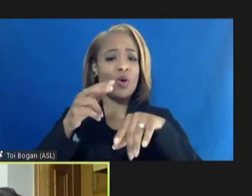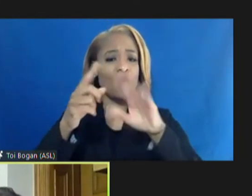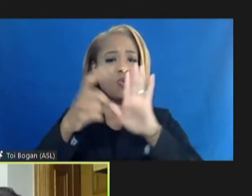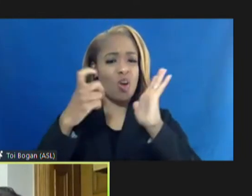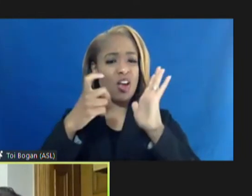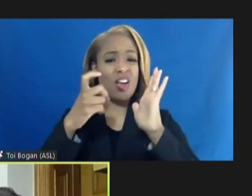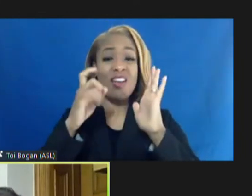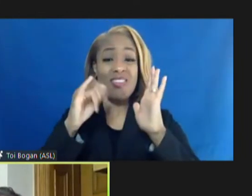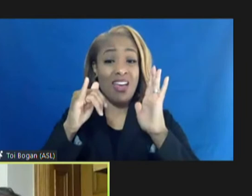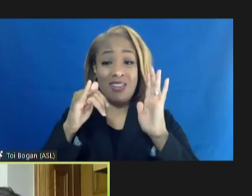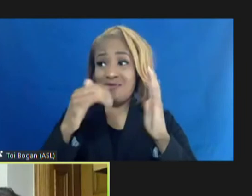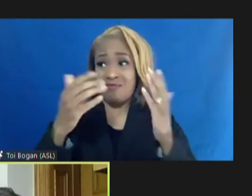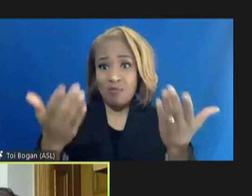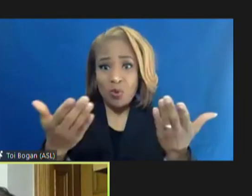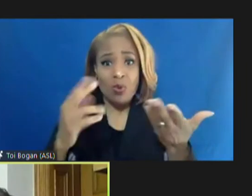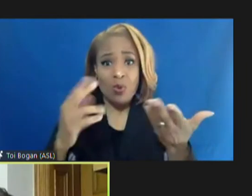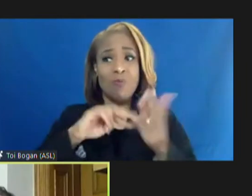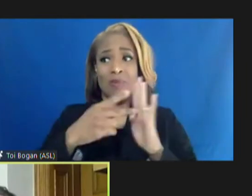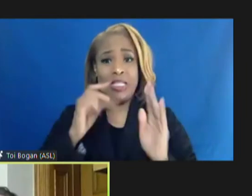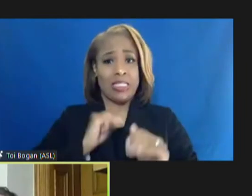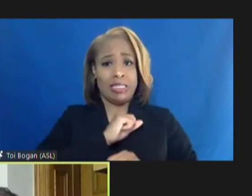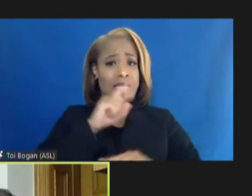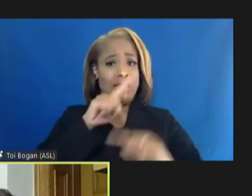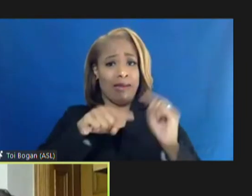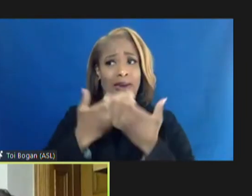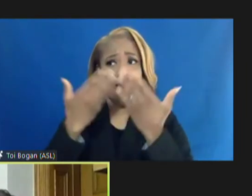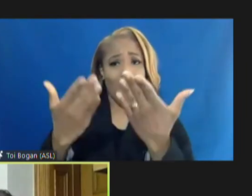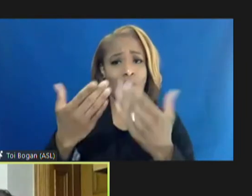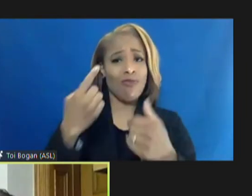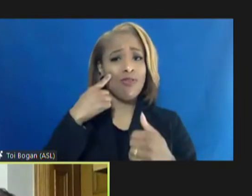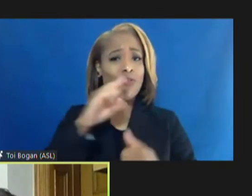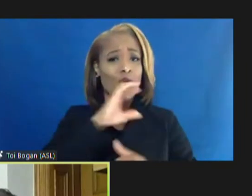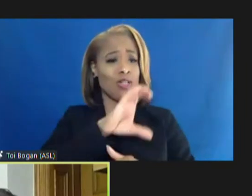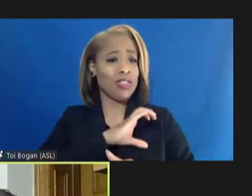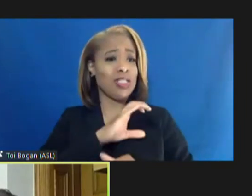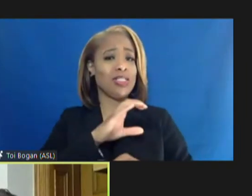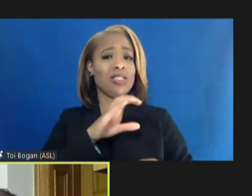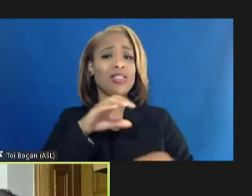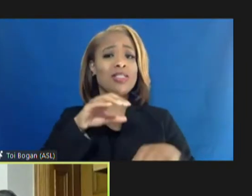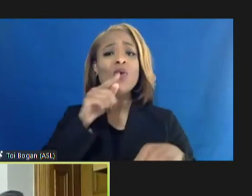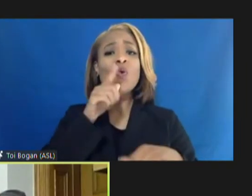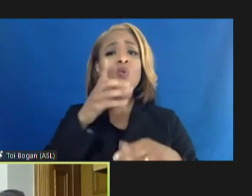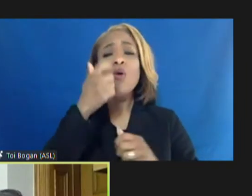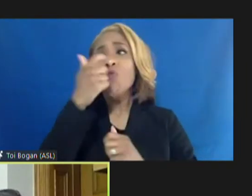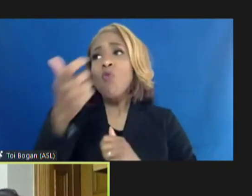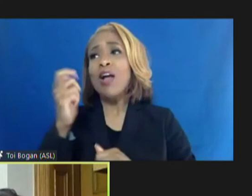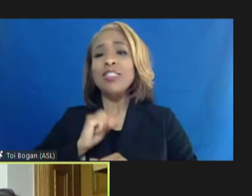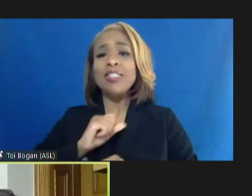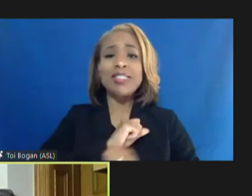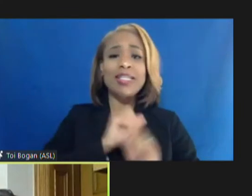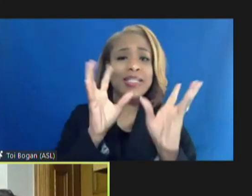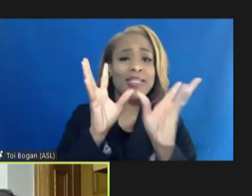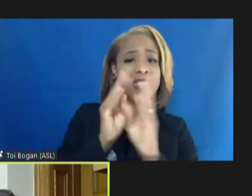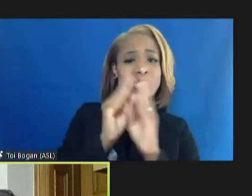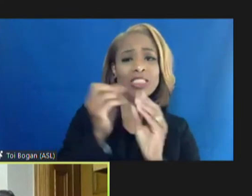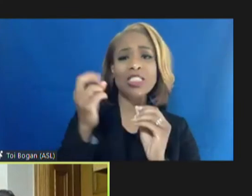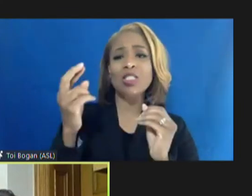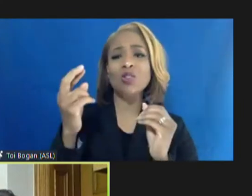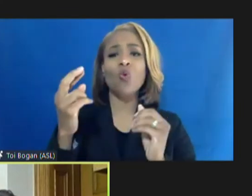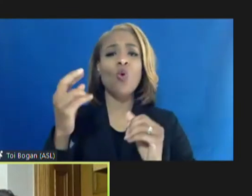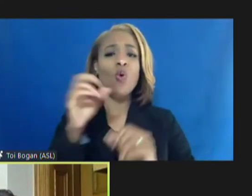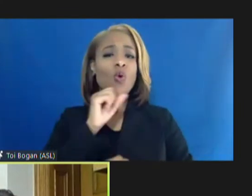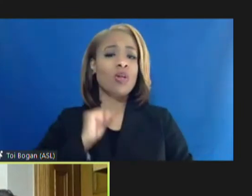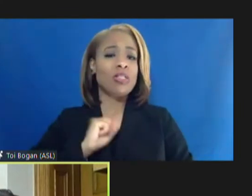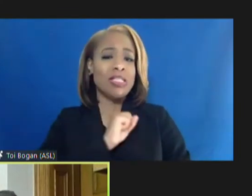Senate can't offer that for viewers, for citizens in Michigan who want to watch Senate committee or Senate session. The